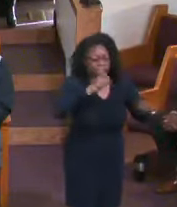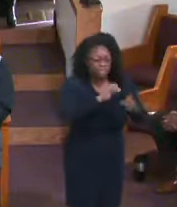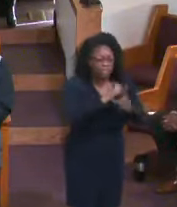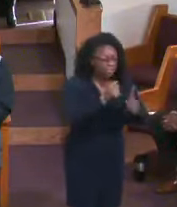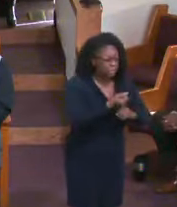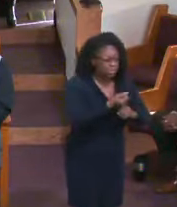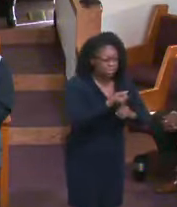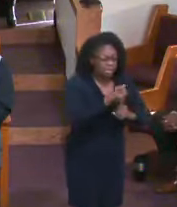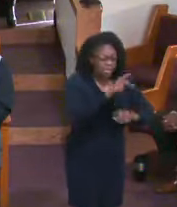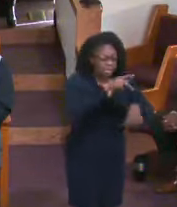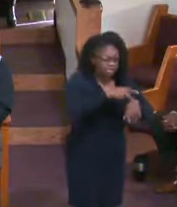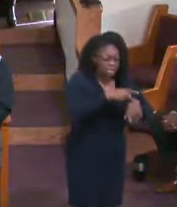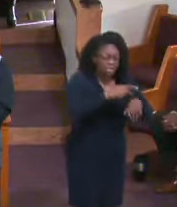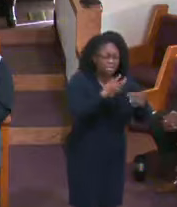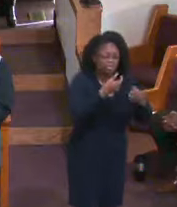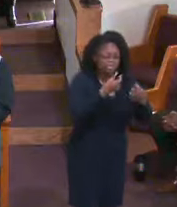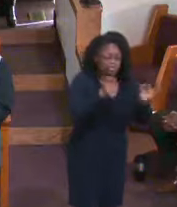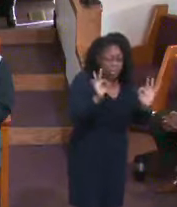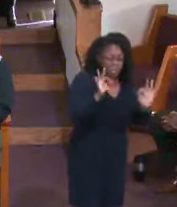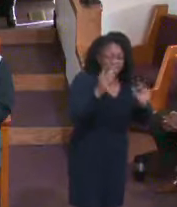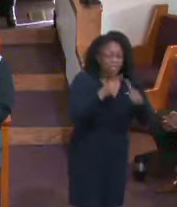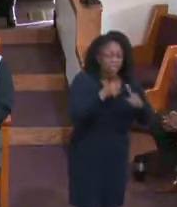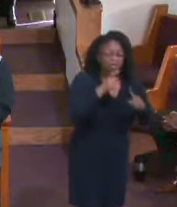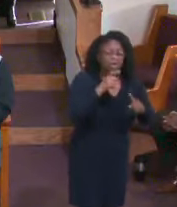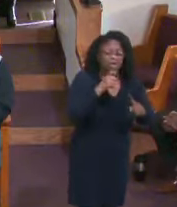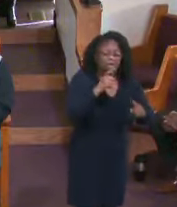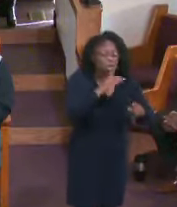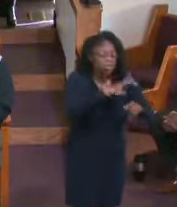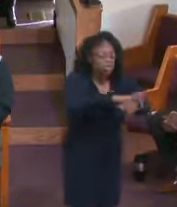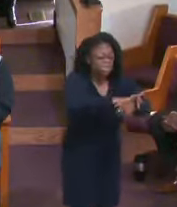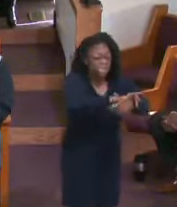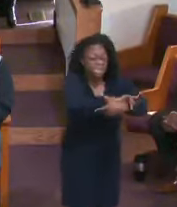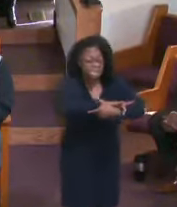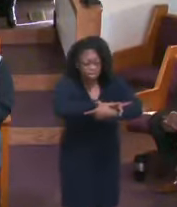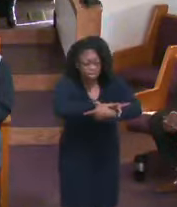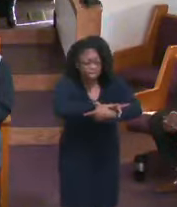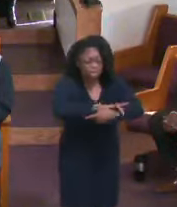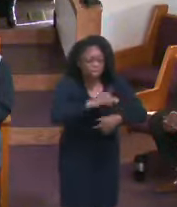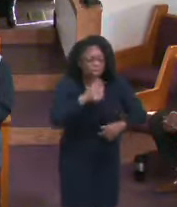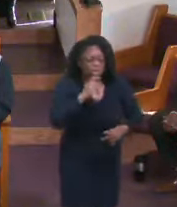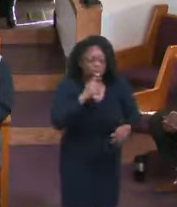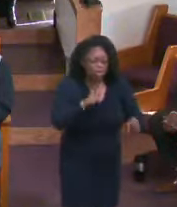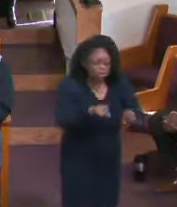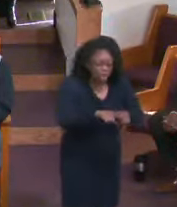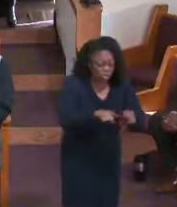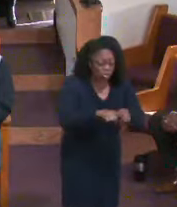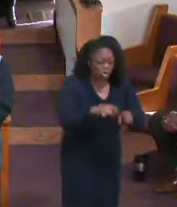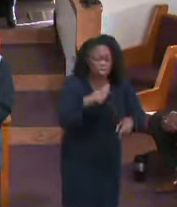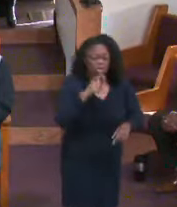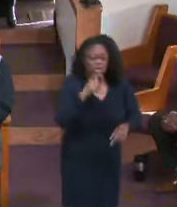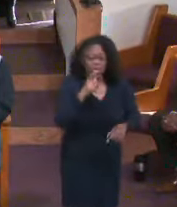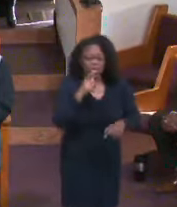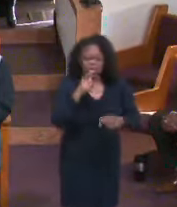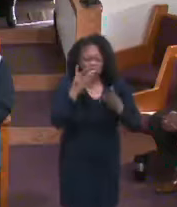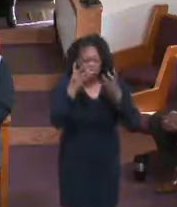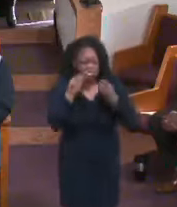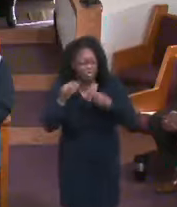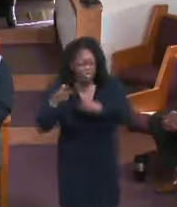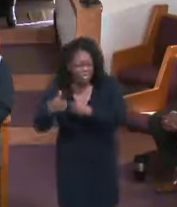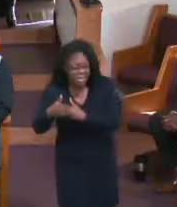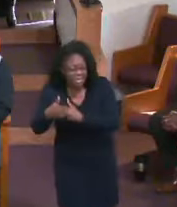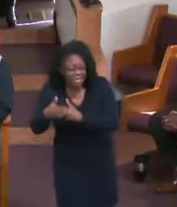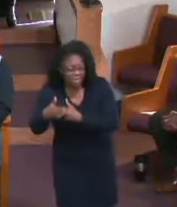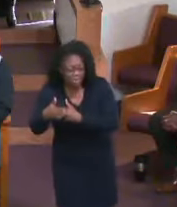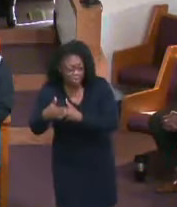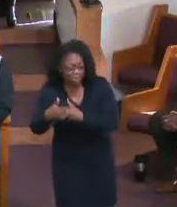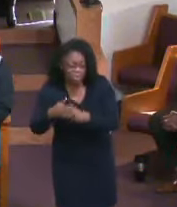from whom he was chained to, who happened to also be who he was sleeping next to. You cannot